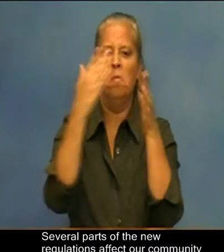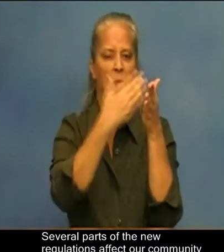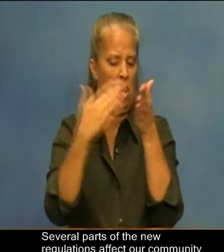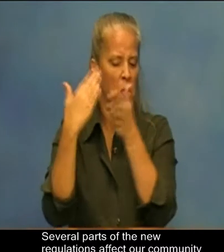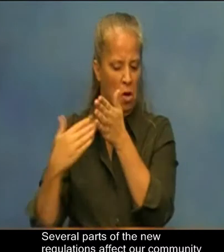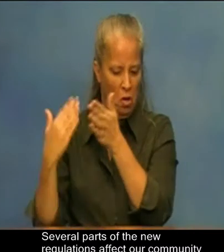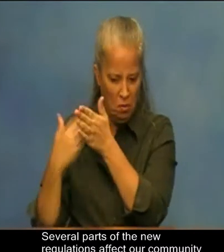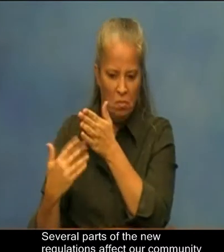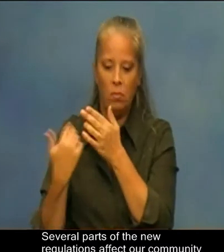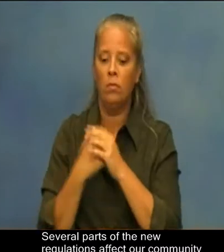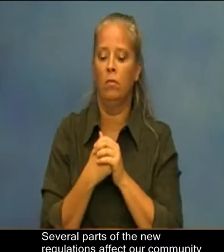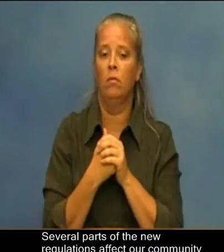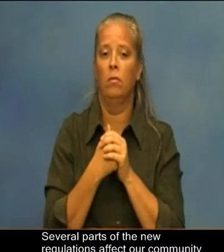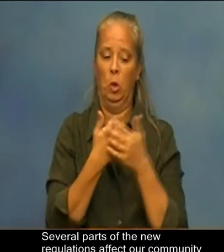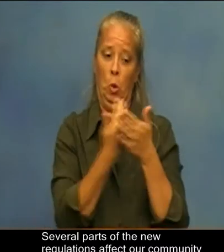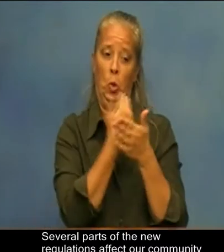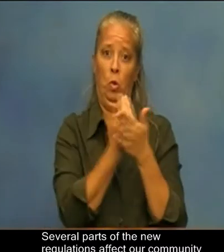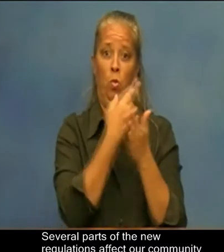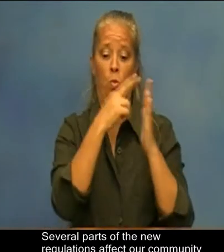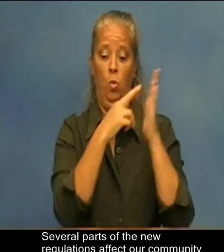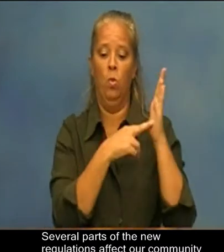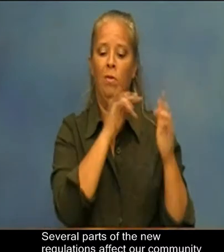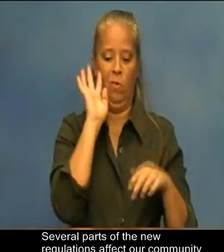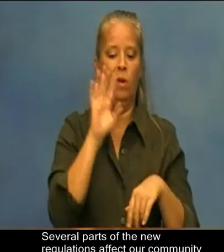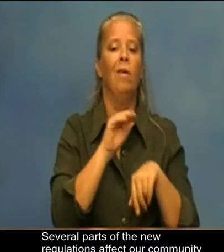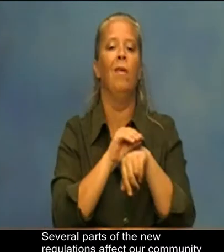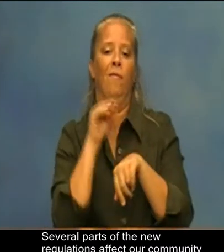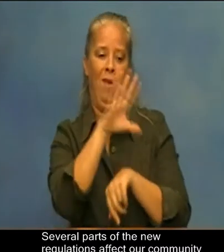Several parts of the new regulations affect our community.